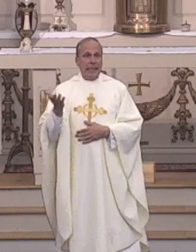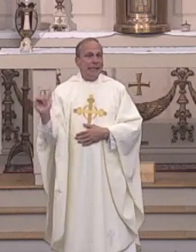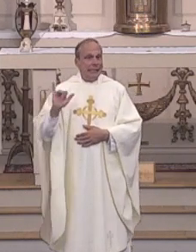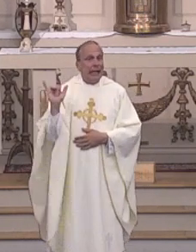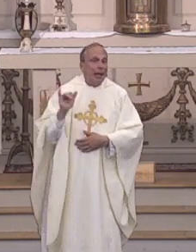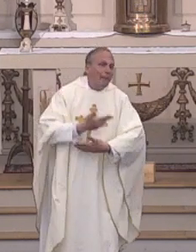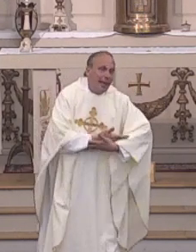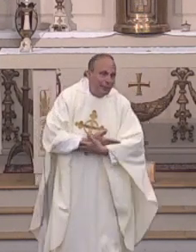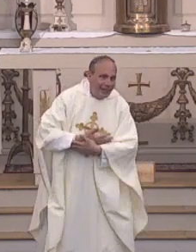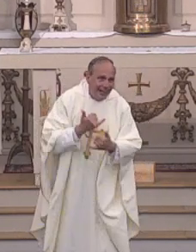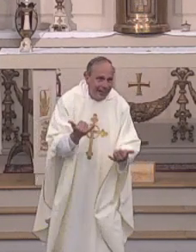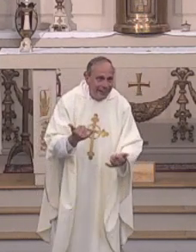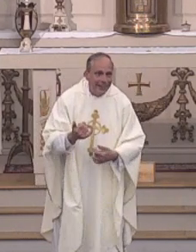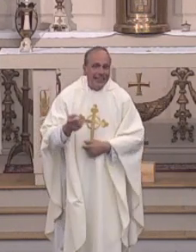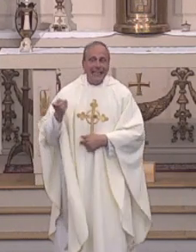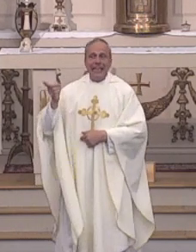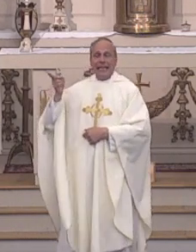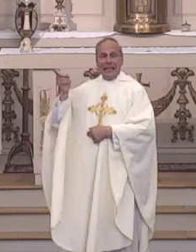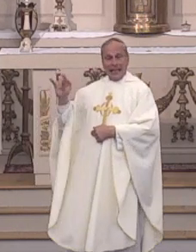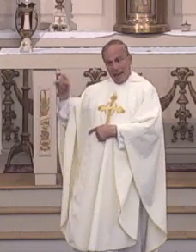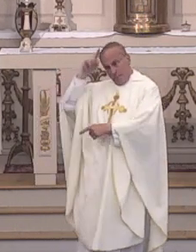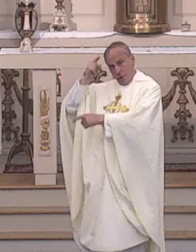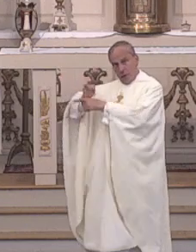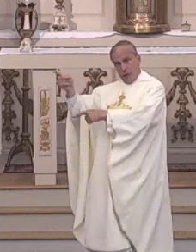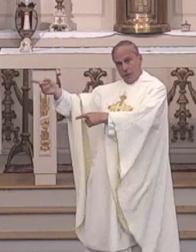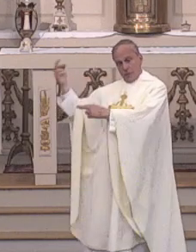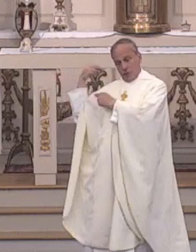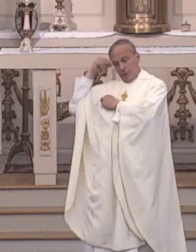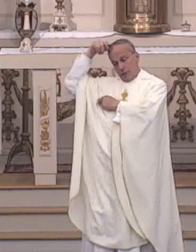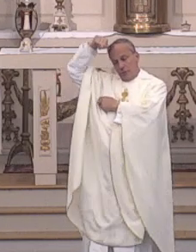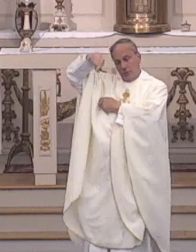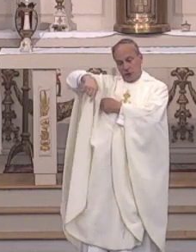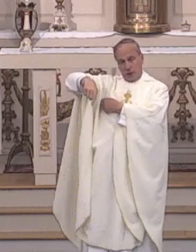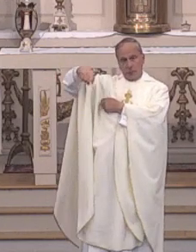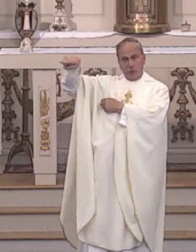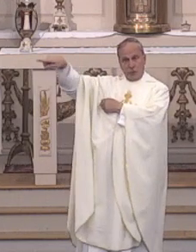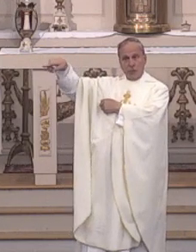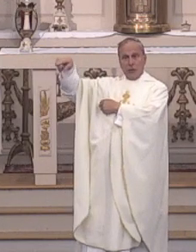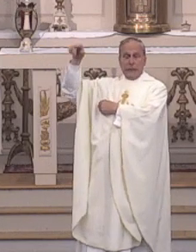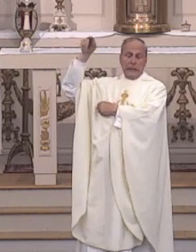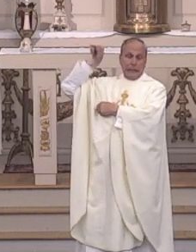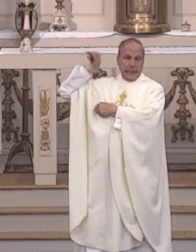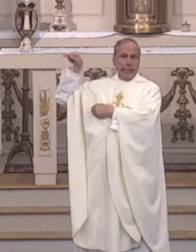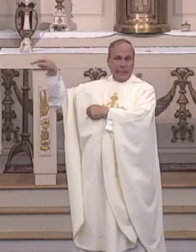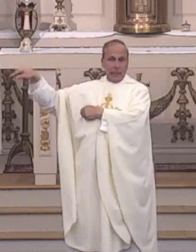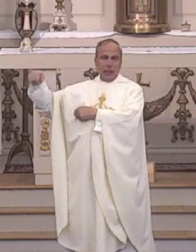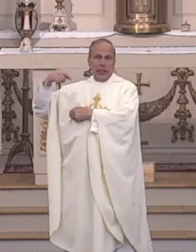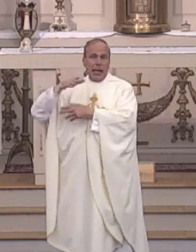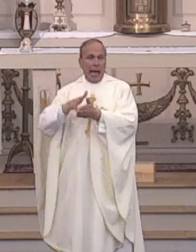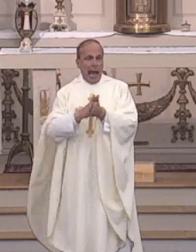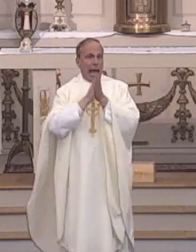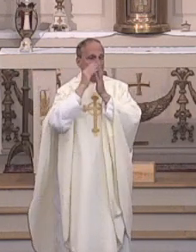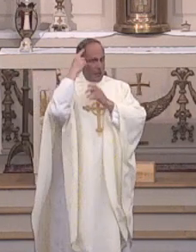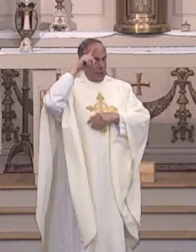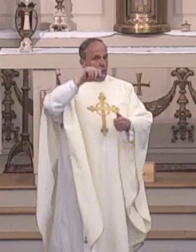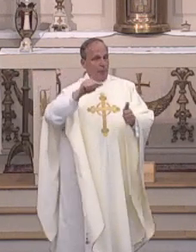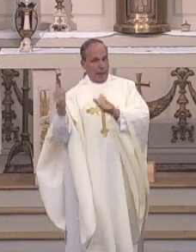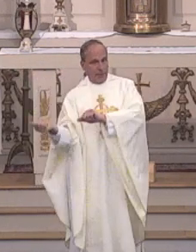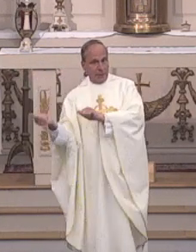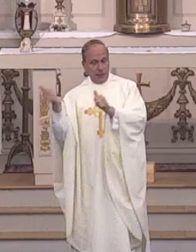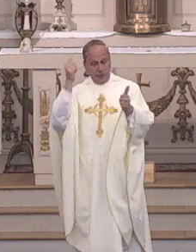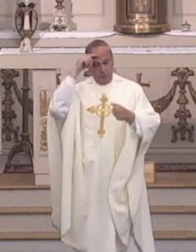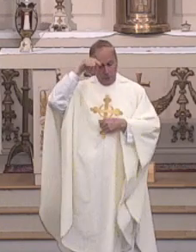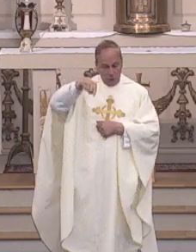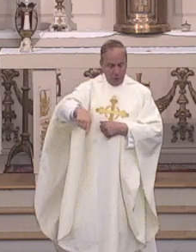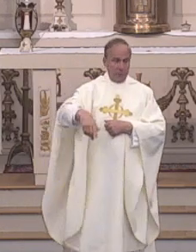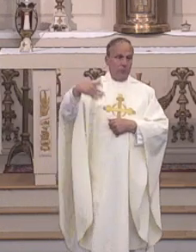faith, but he's close to death. You know, he's kind of like a baby in that sense. And the brother who was responsible for him, for his care,